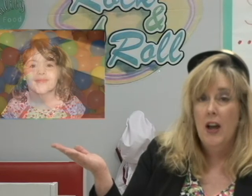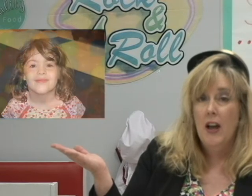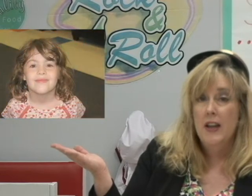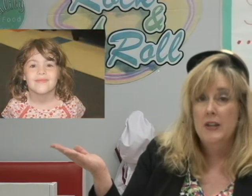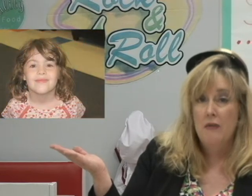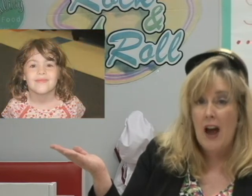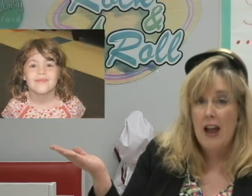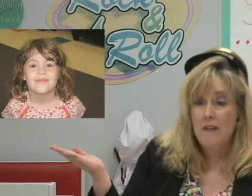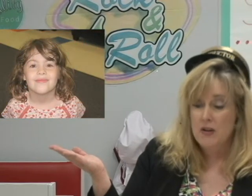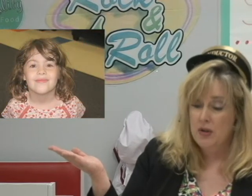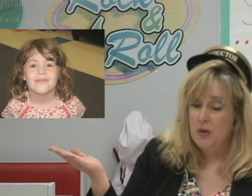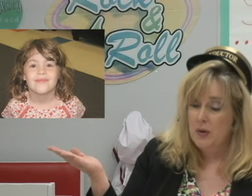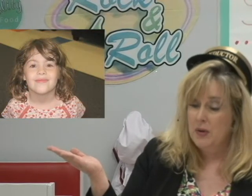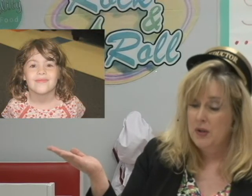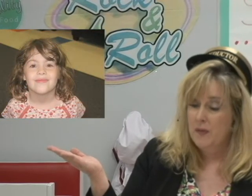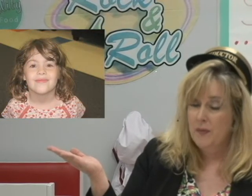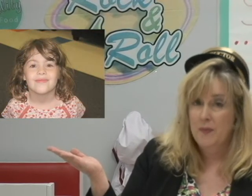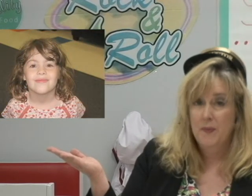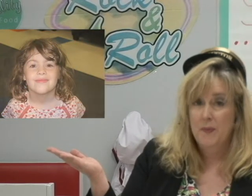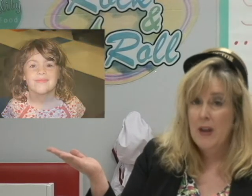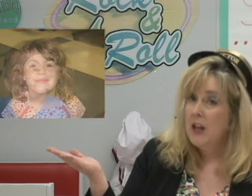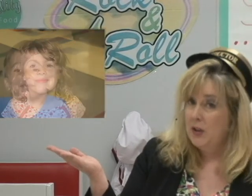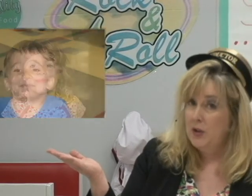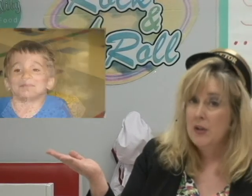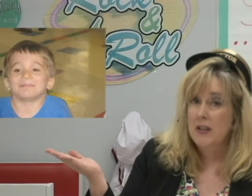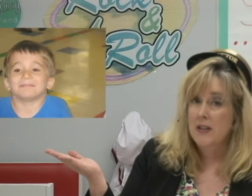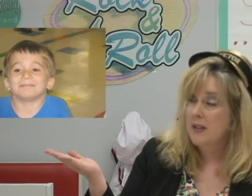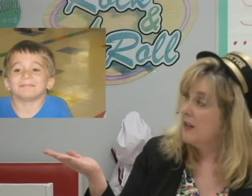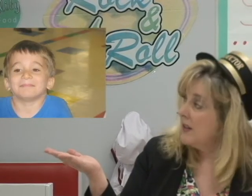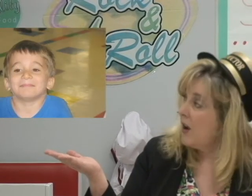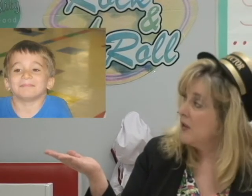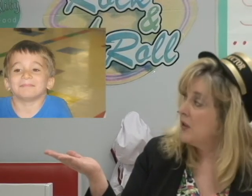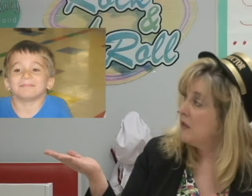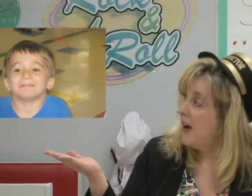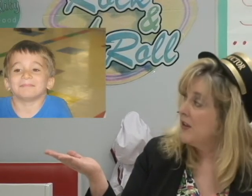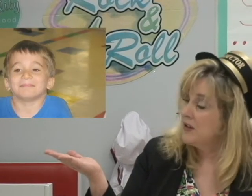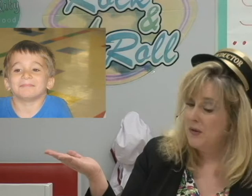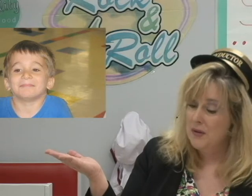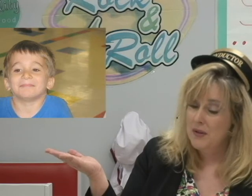Tallulah is 5 years old. Lucas is also 5 years old.